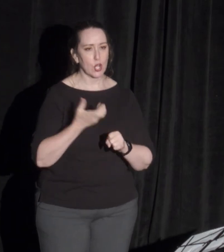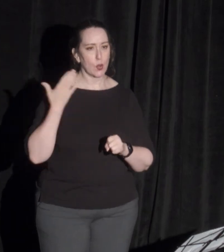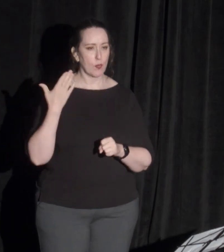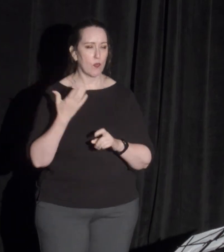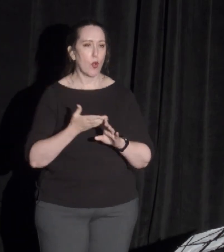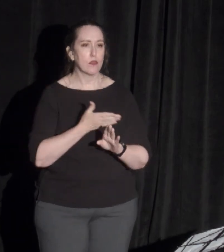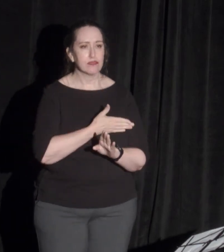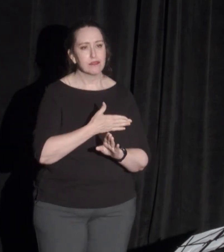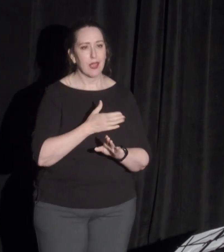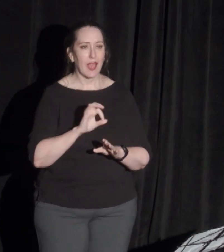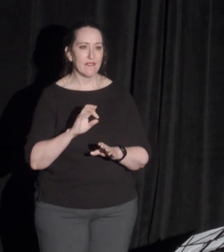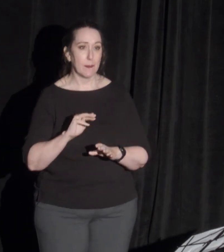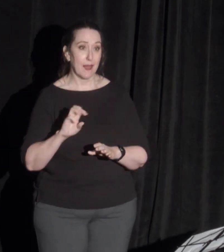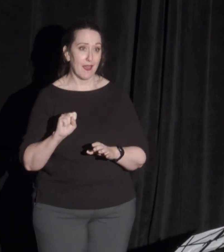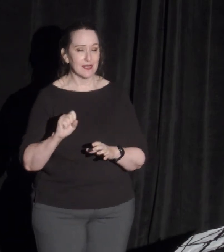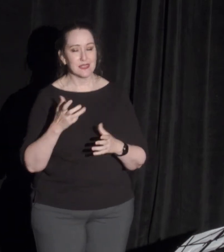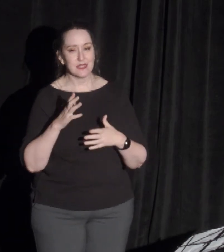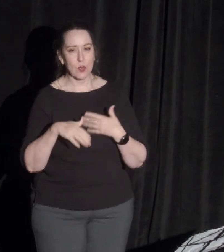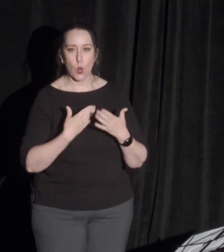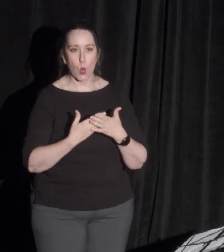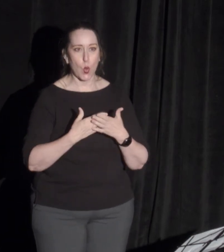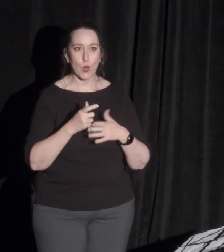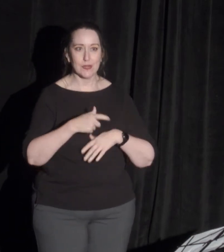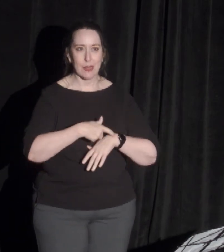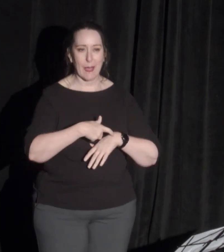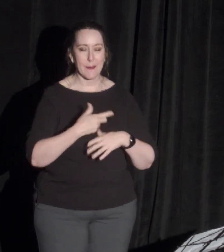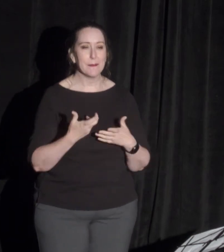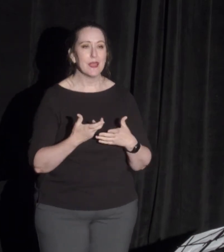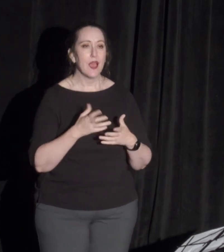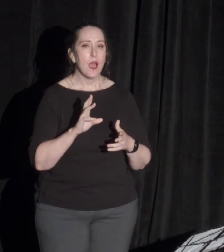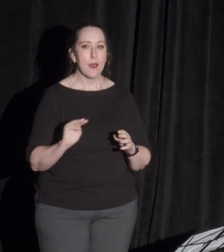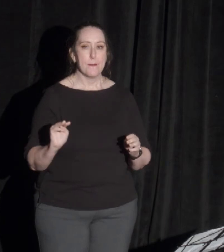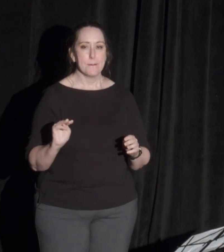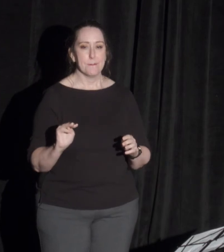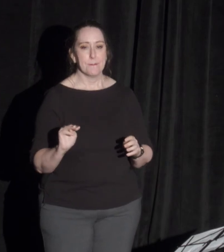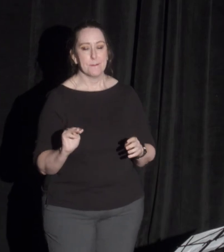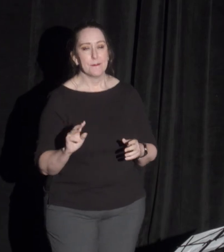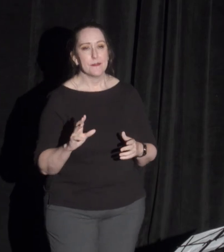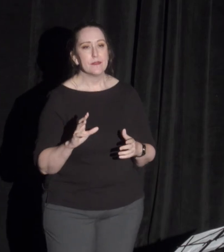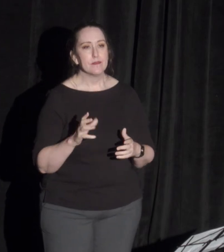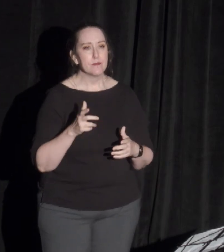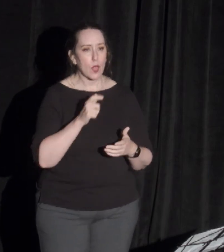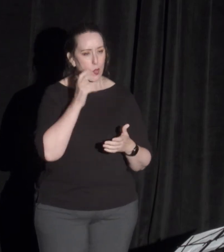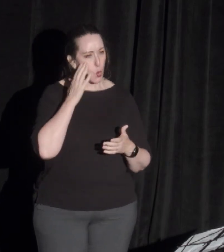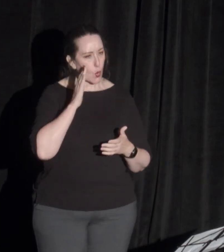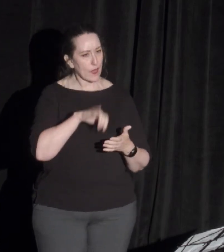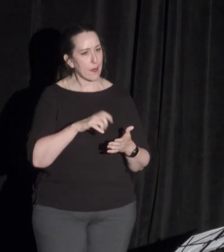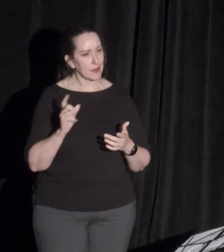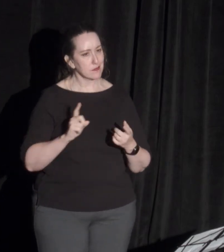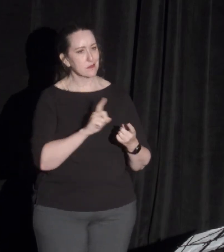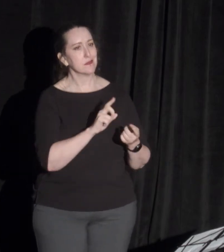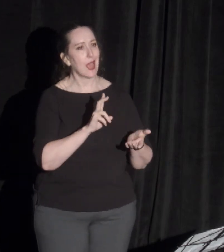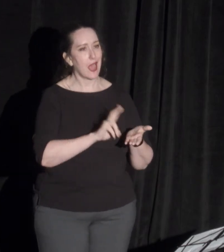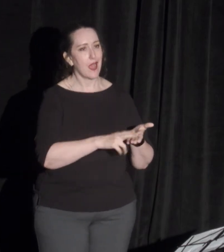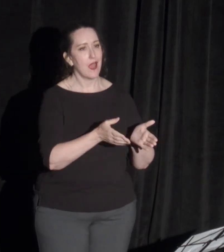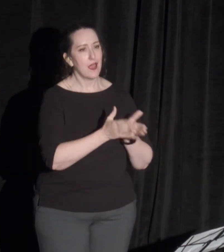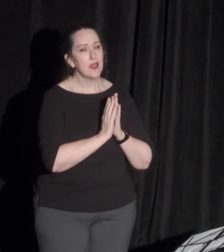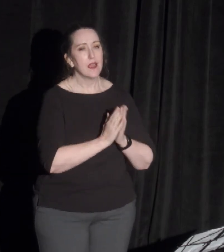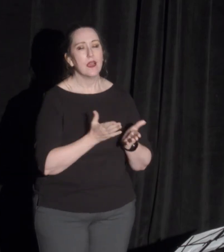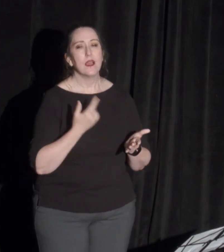to FNSF this whole entire time. So he would have known that, but he went up and he asked for her autograph, and all these other people,